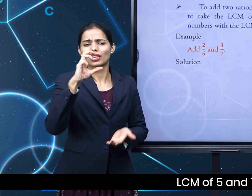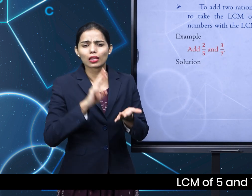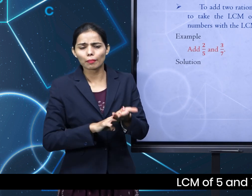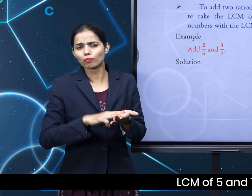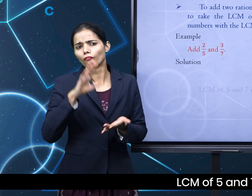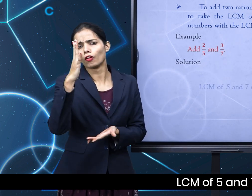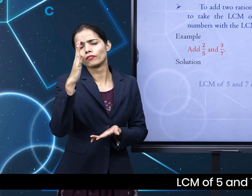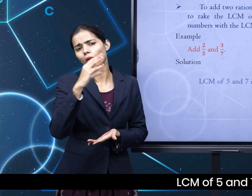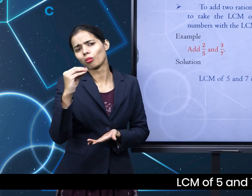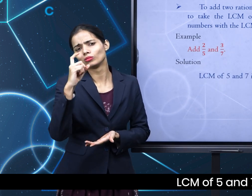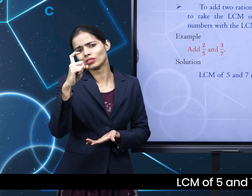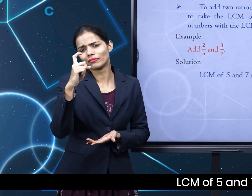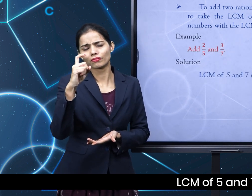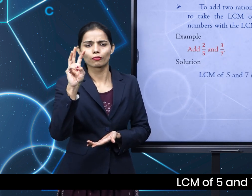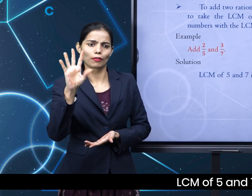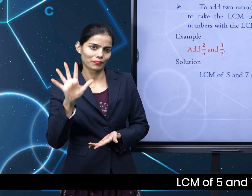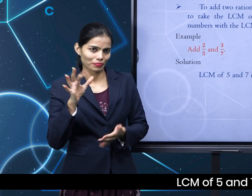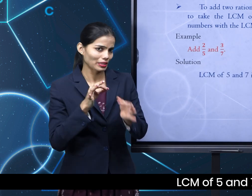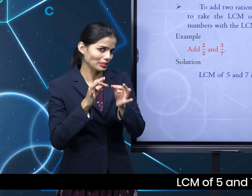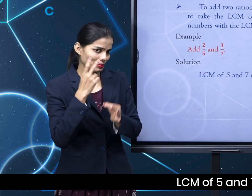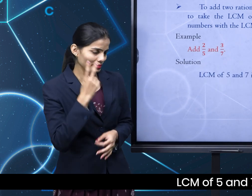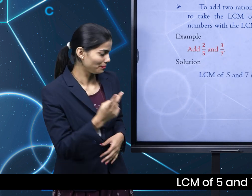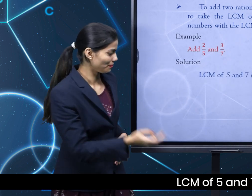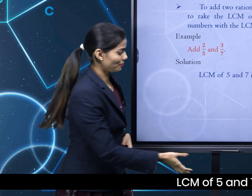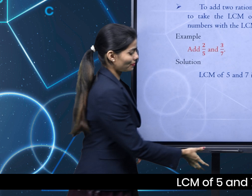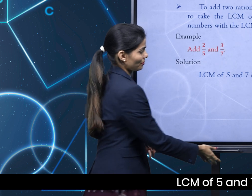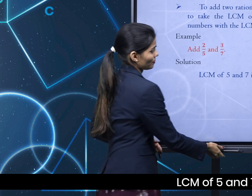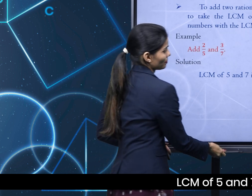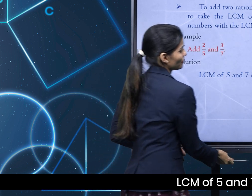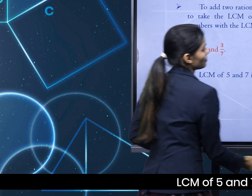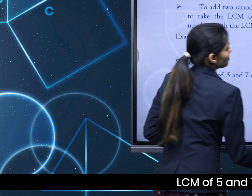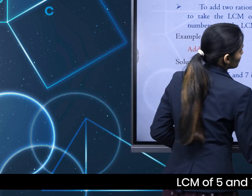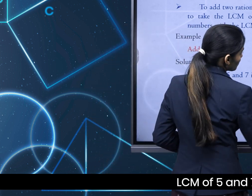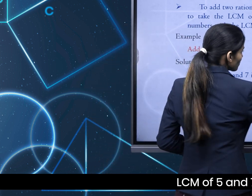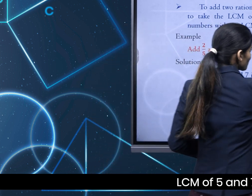LCM of 5 and 7 is 35.